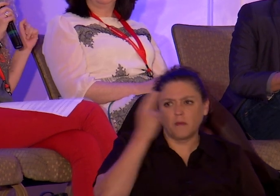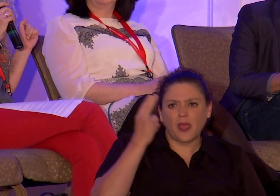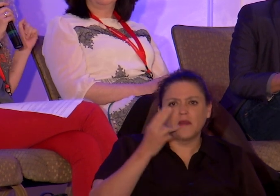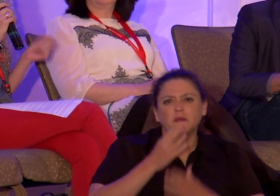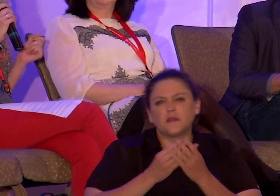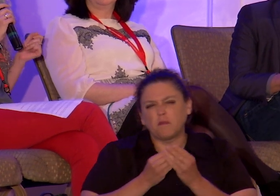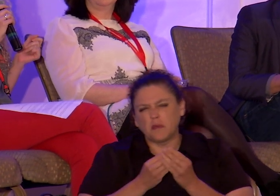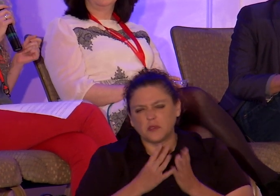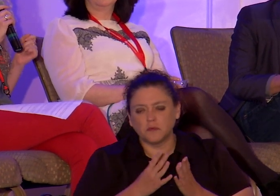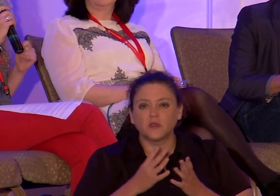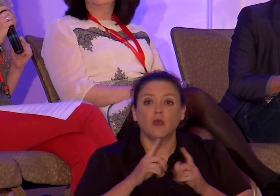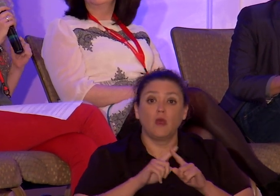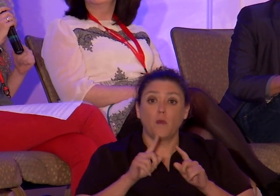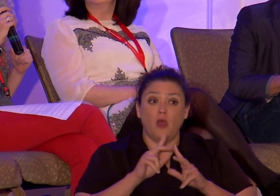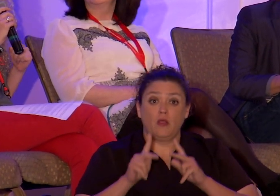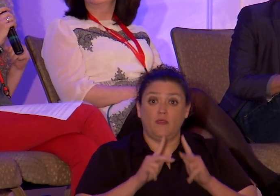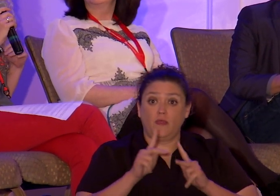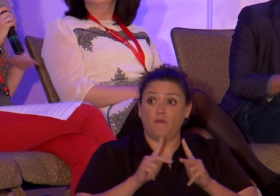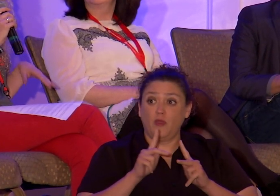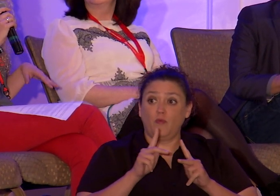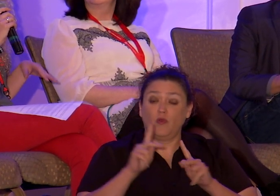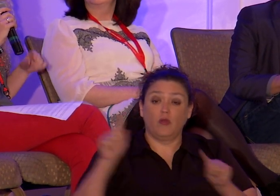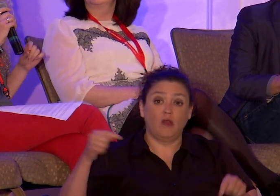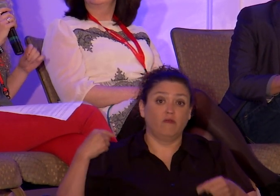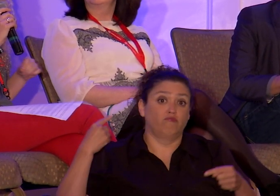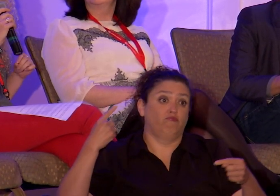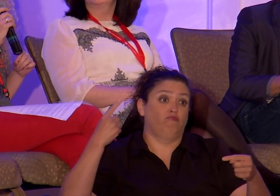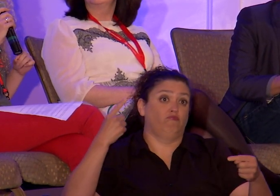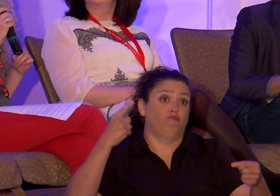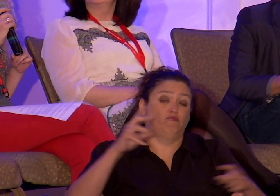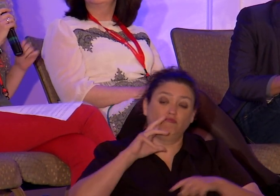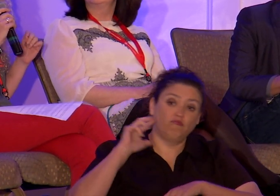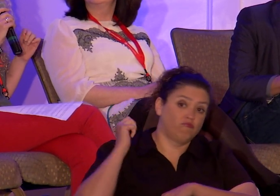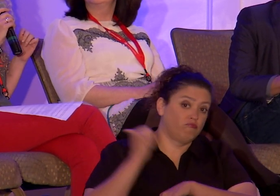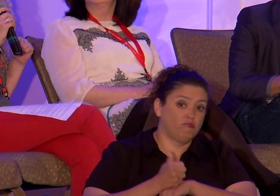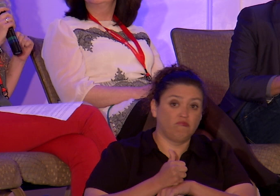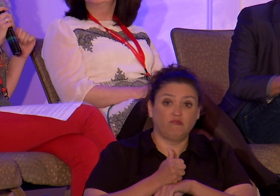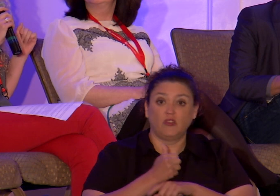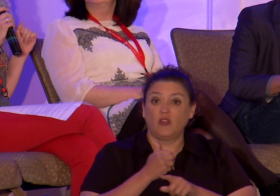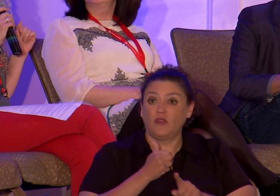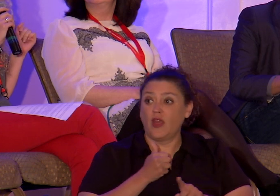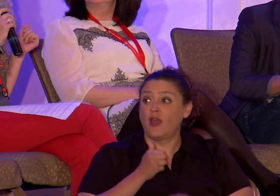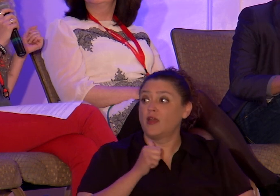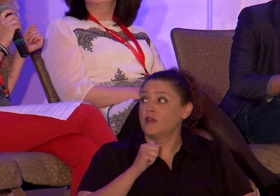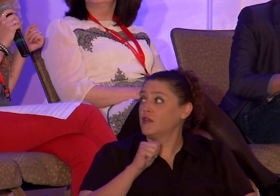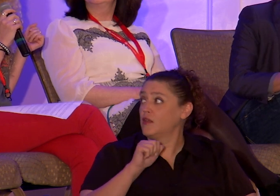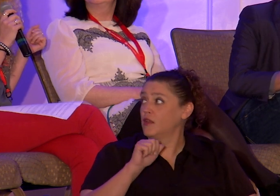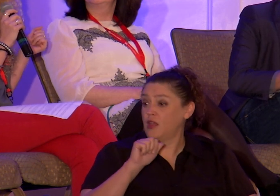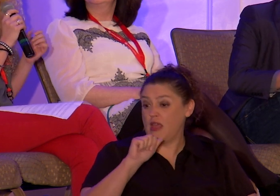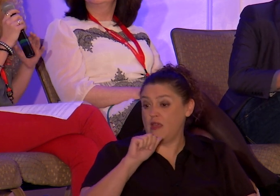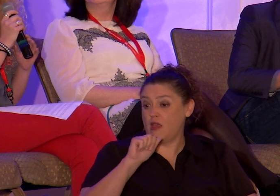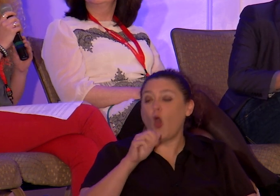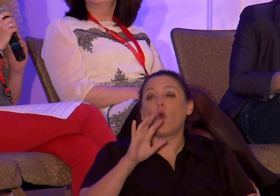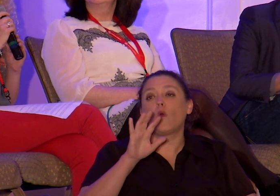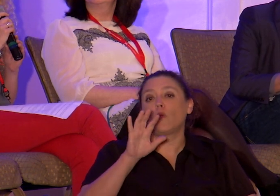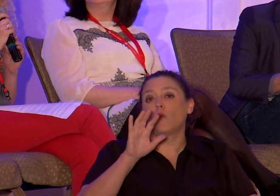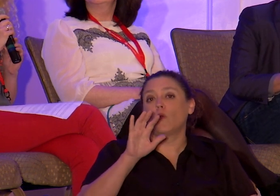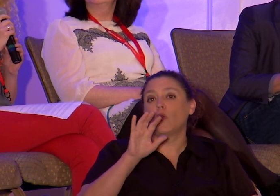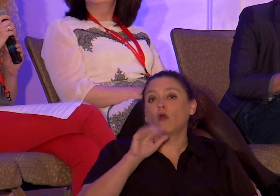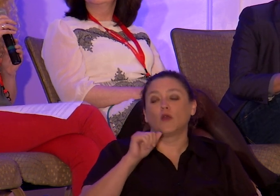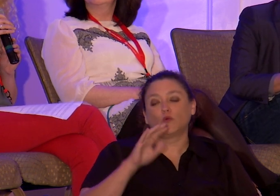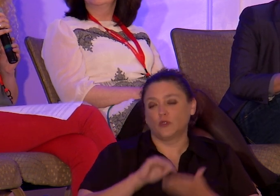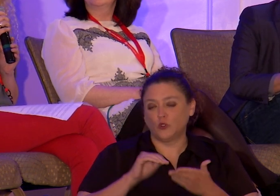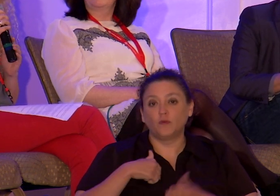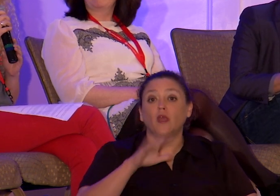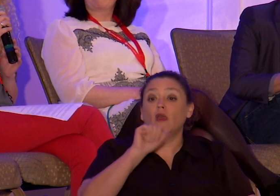but the people who have no declared religion or are atheists are 0.2% of the entire